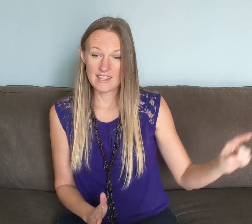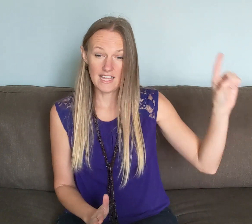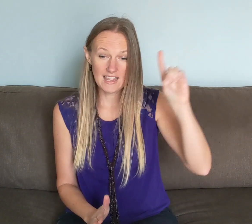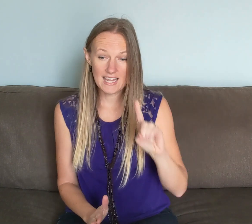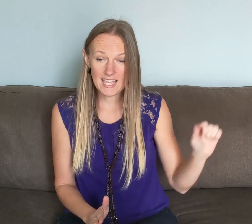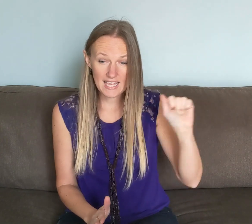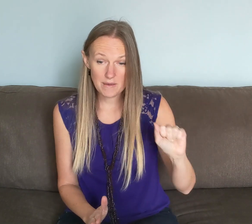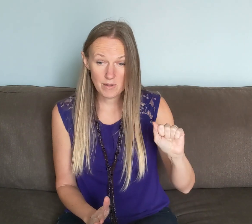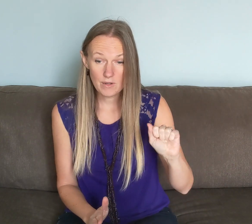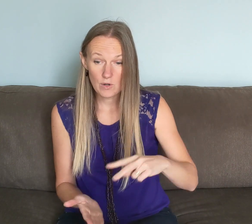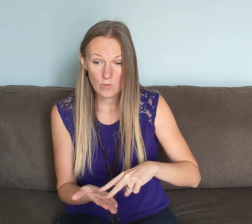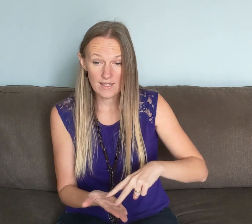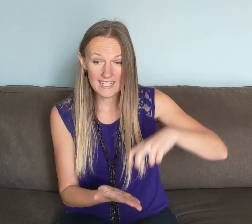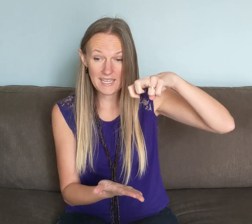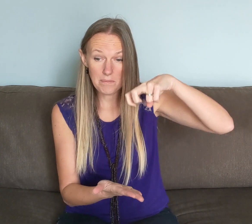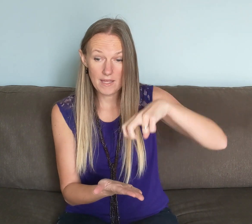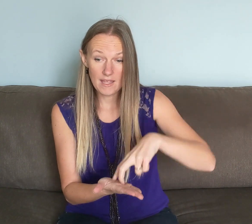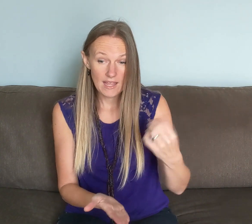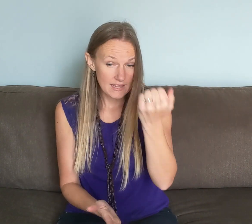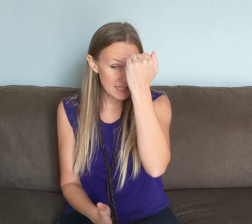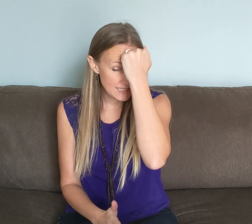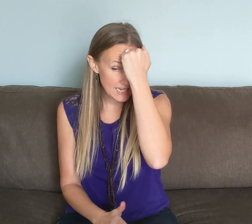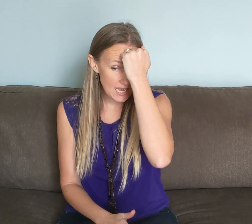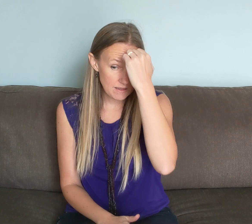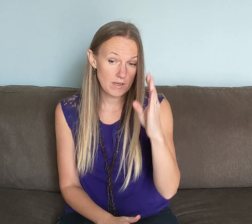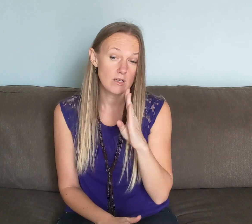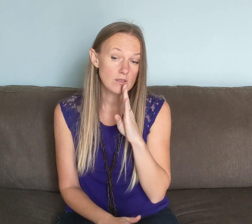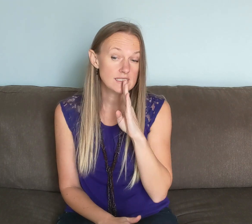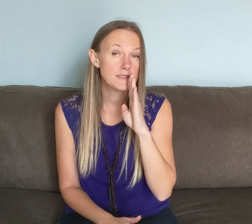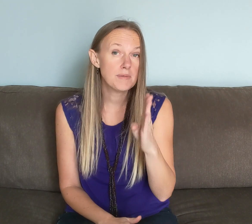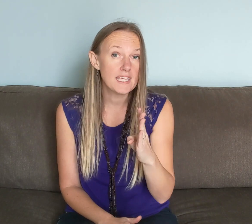The lame will leap. The dumb will speak